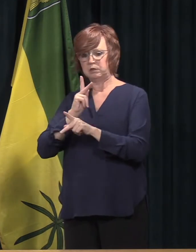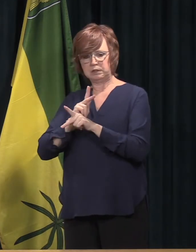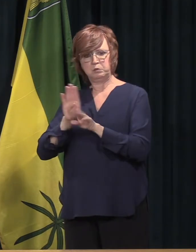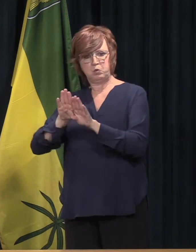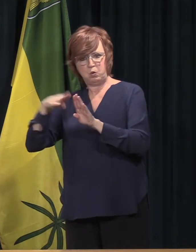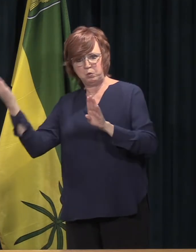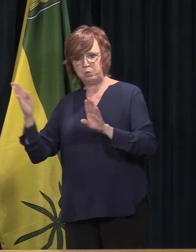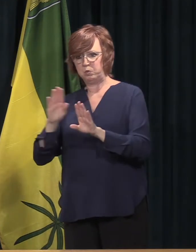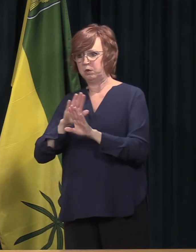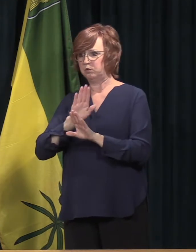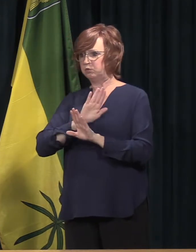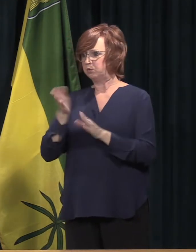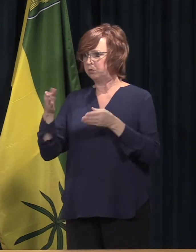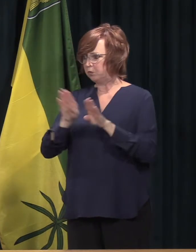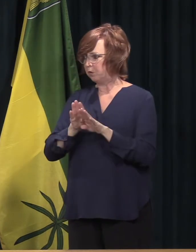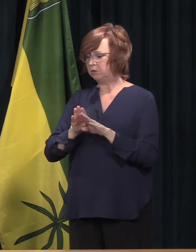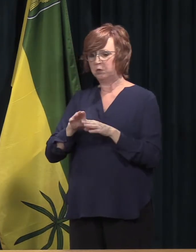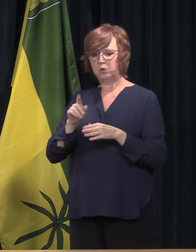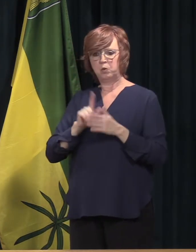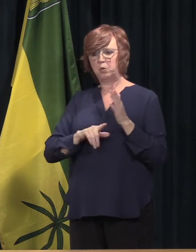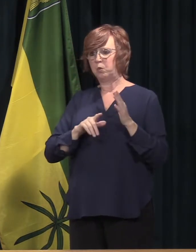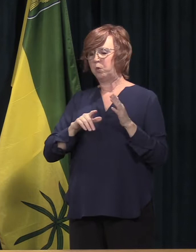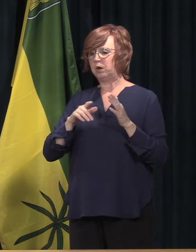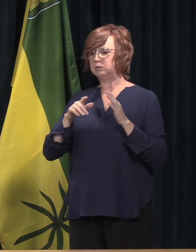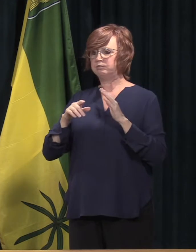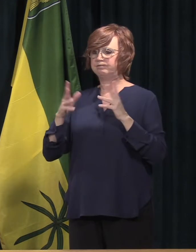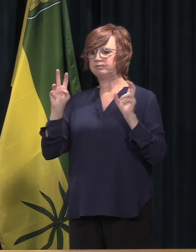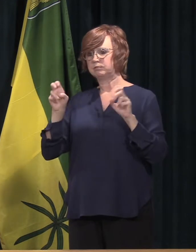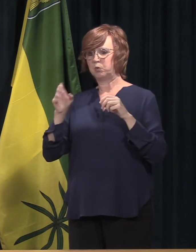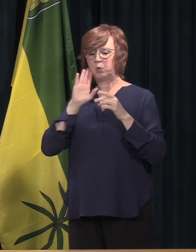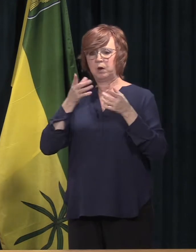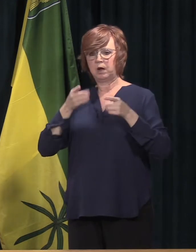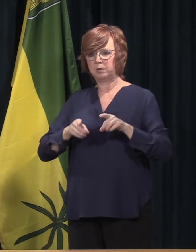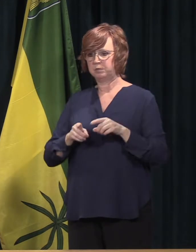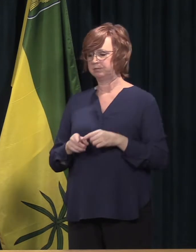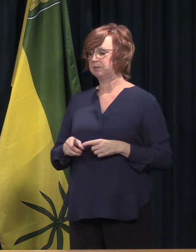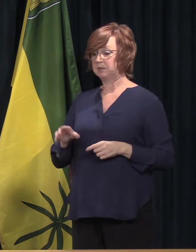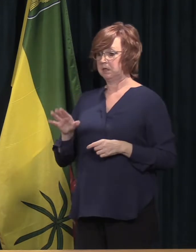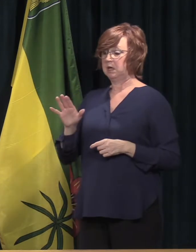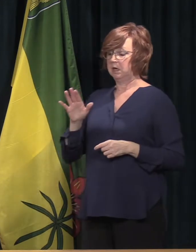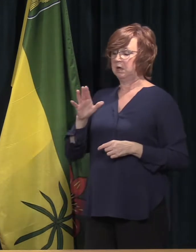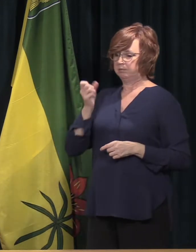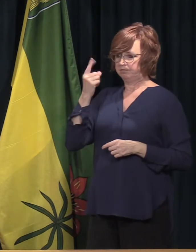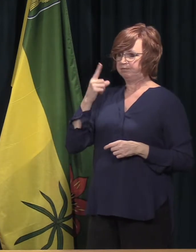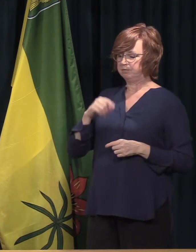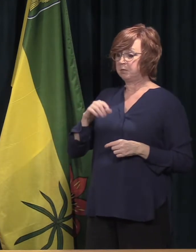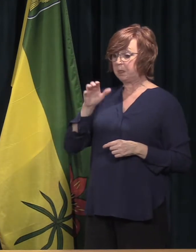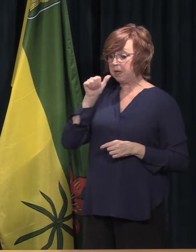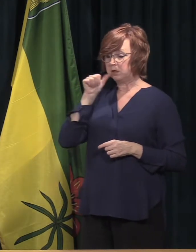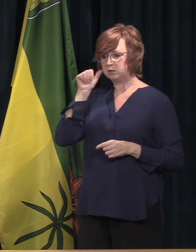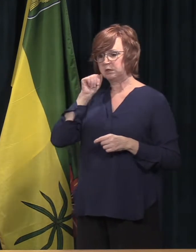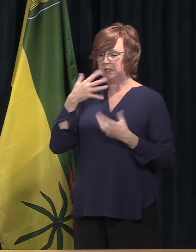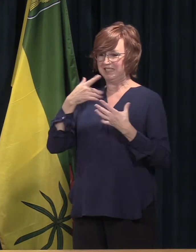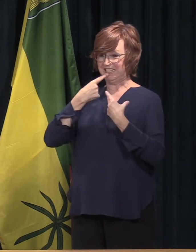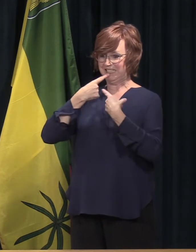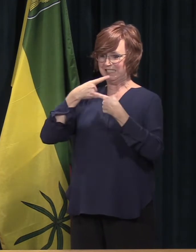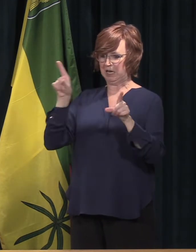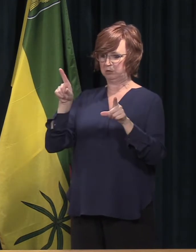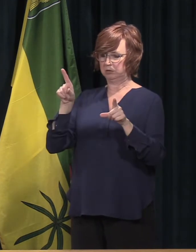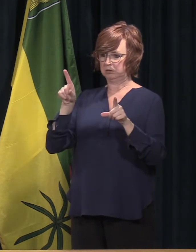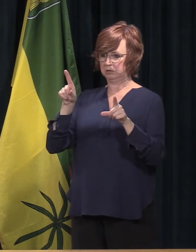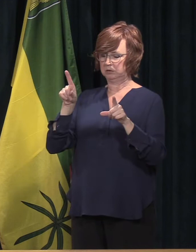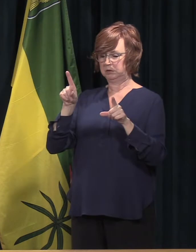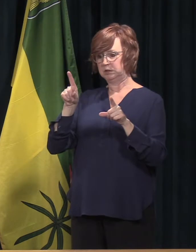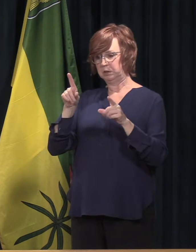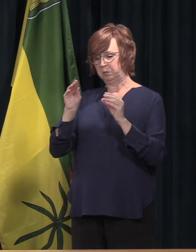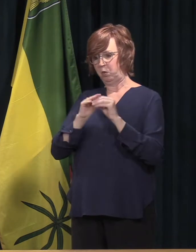Yeah. So, we just announced our more stringent measures yesterday. And obviously, our expectation is that